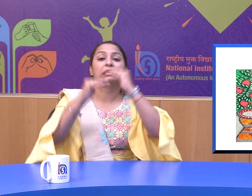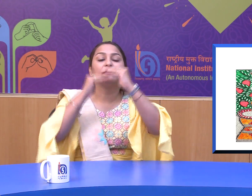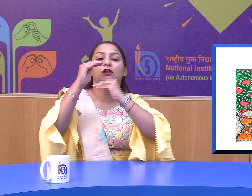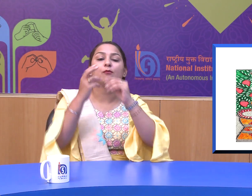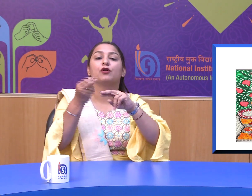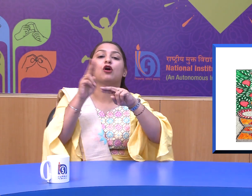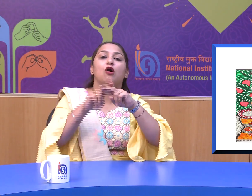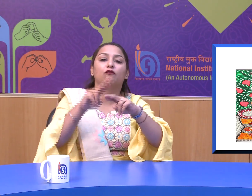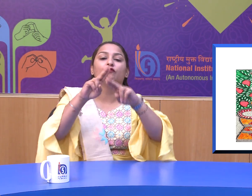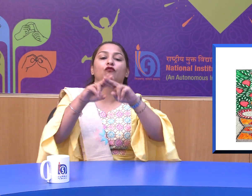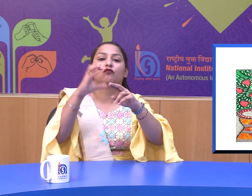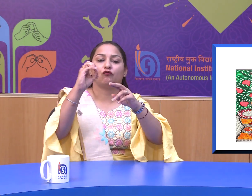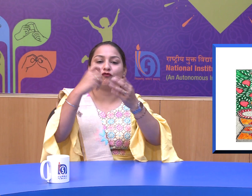folk art.